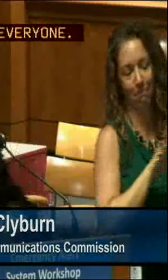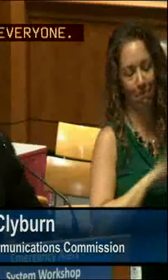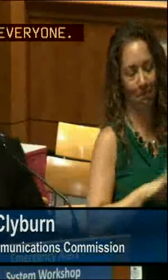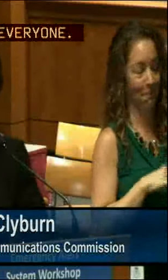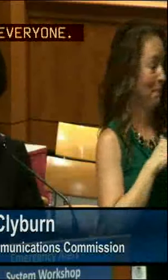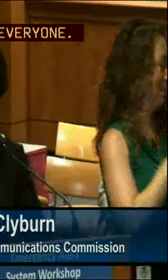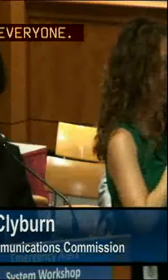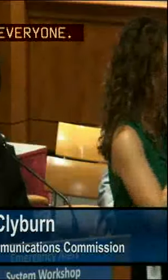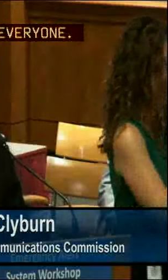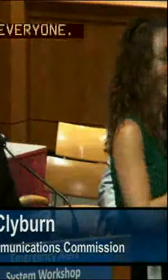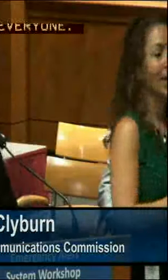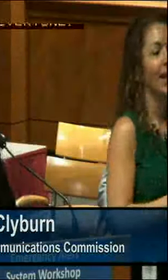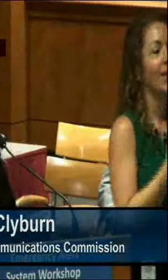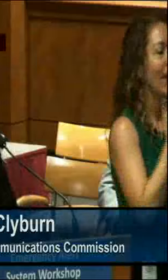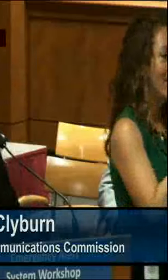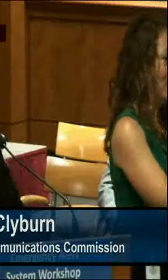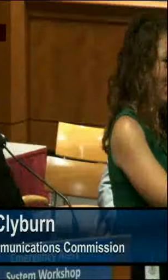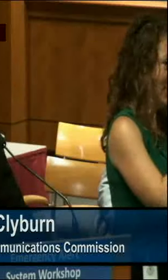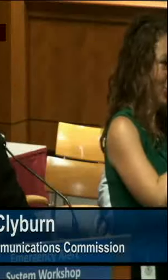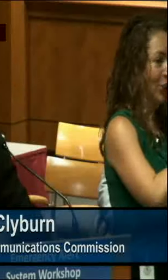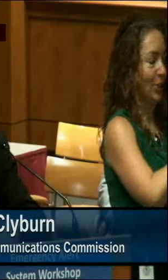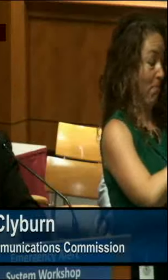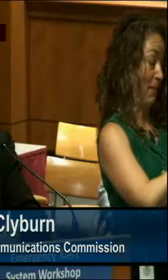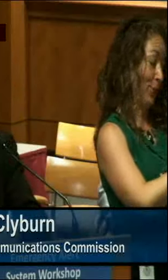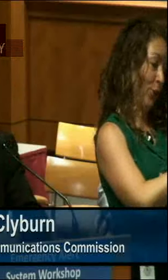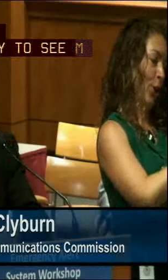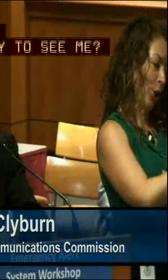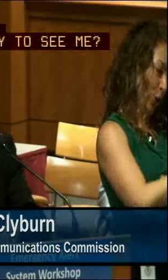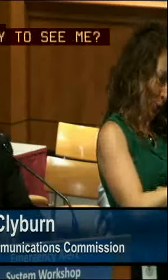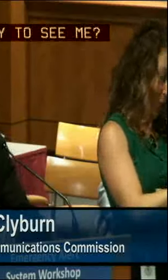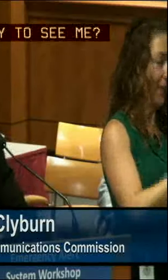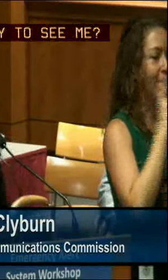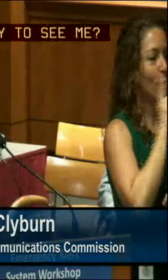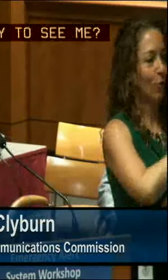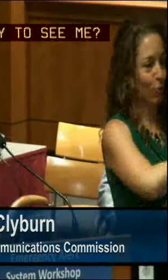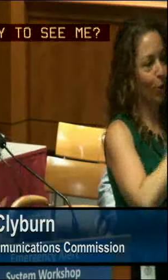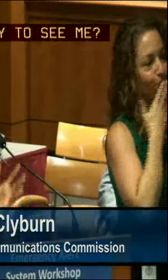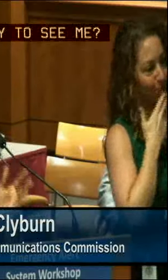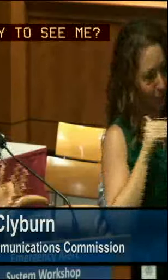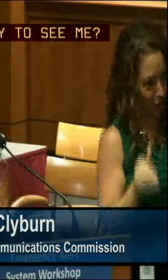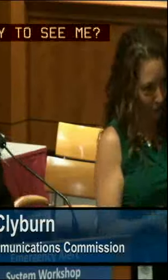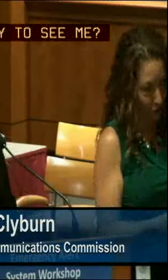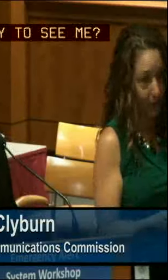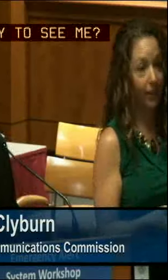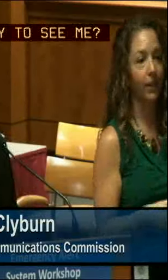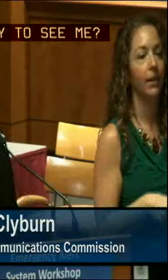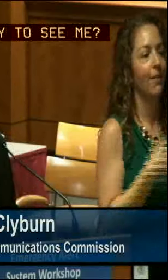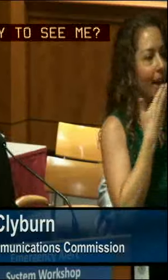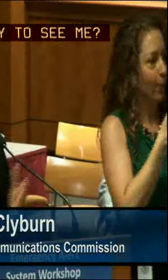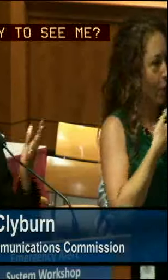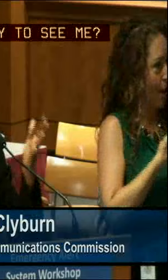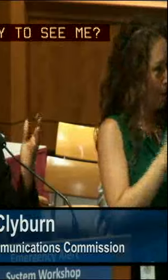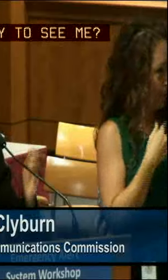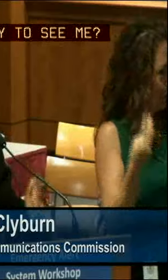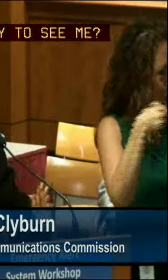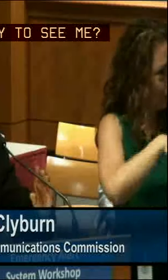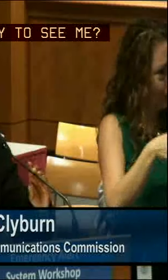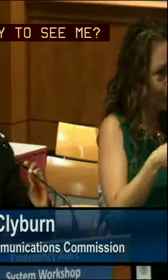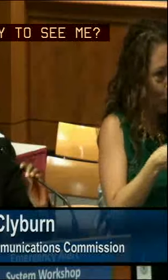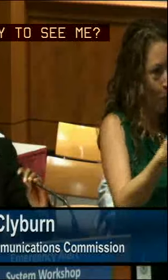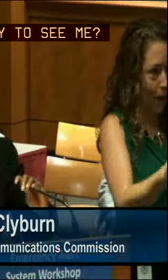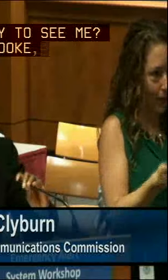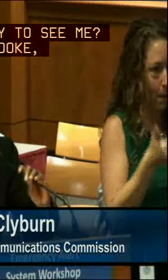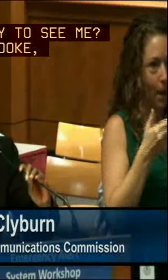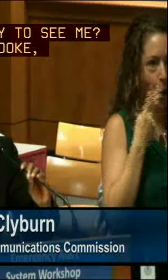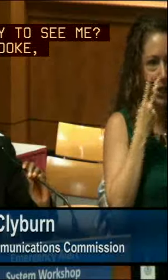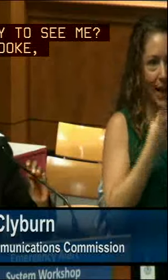you, Mr. Cook, for that gracious introduction and for allowing me to welcome our guests here today. I think they're a little bit more